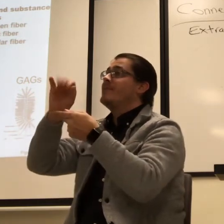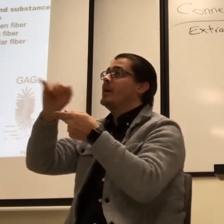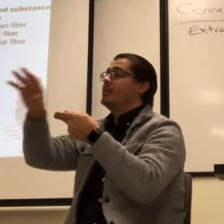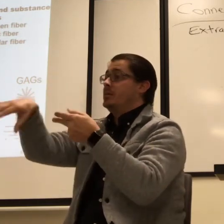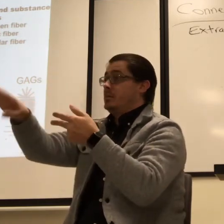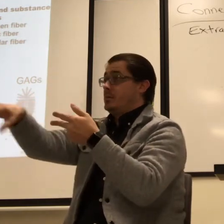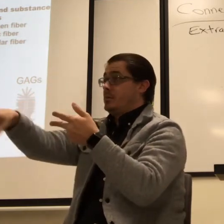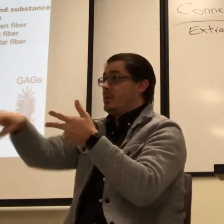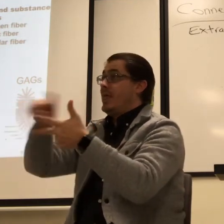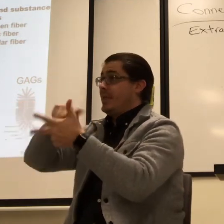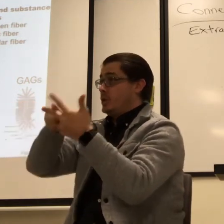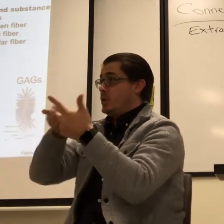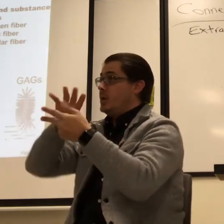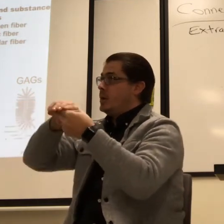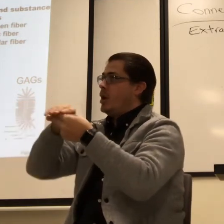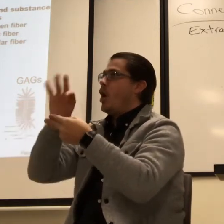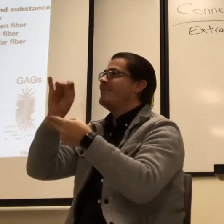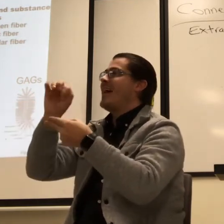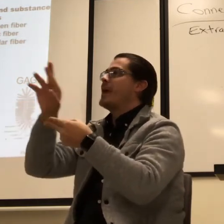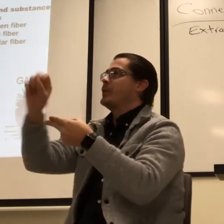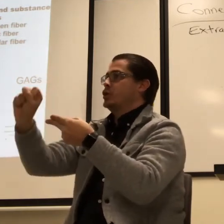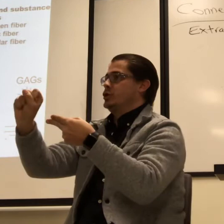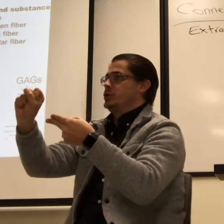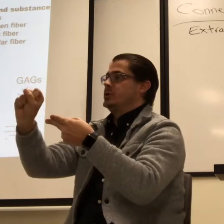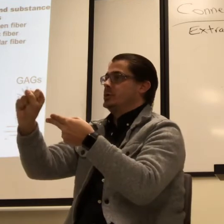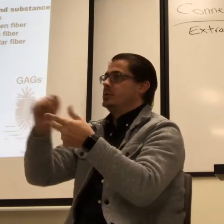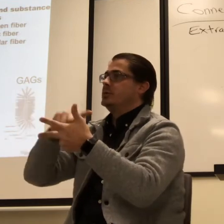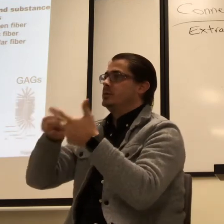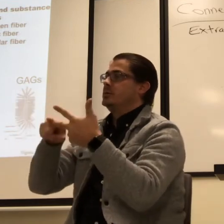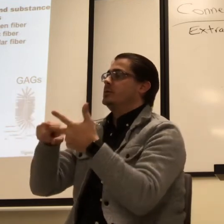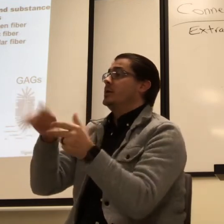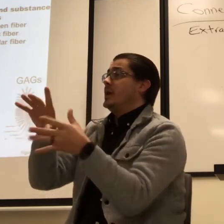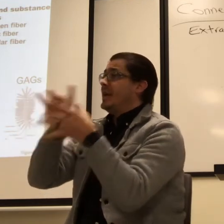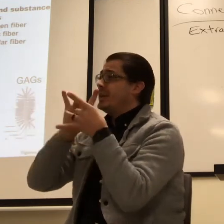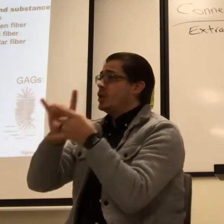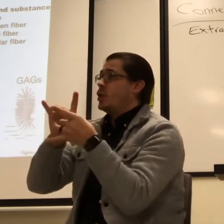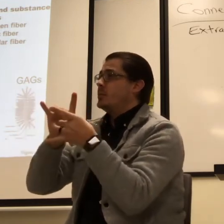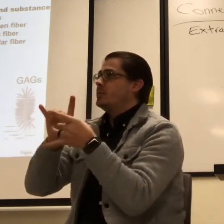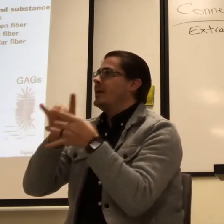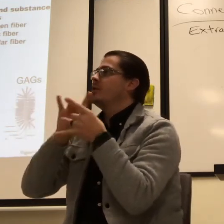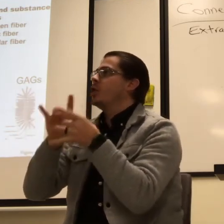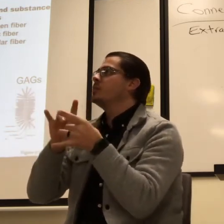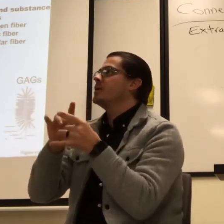fibers are the commonest. In terms of cells that you see,